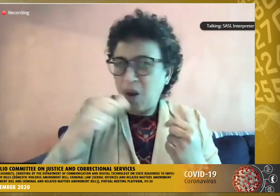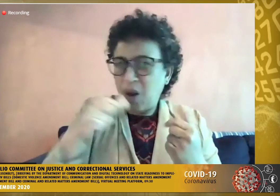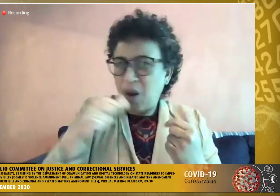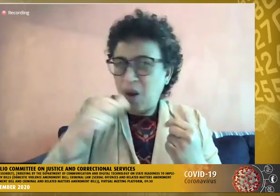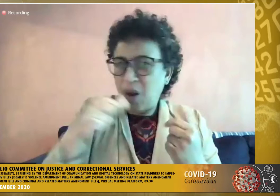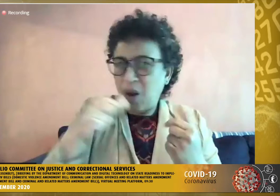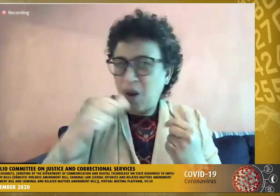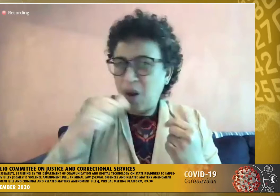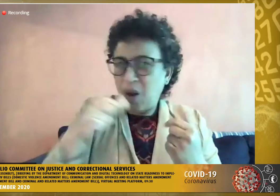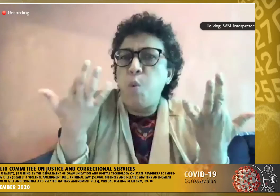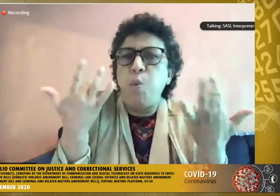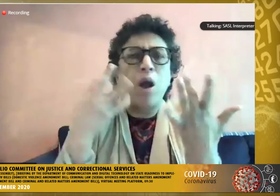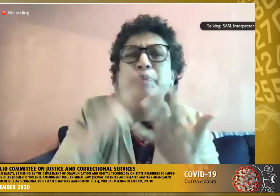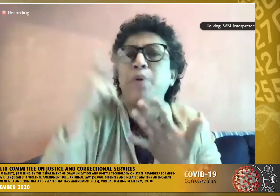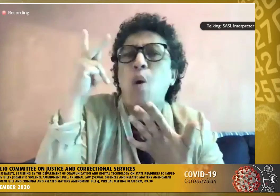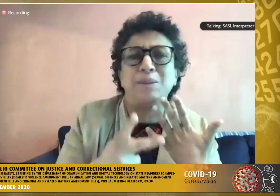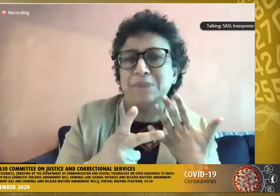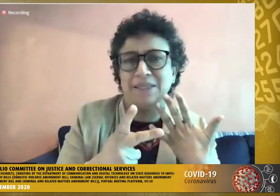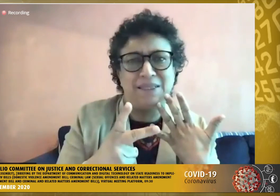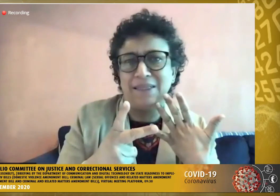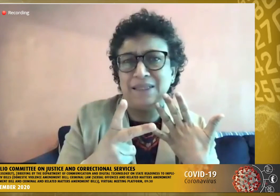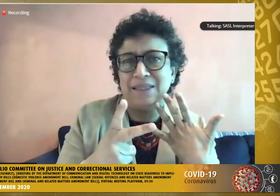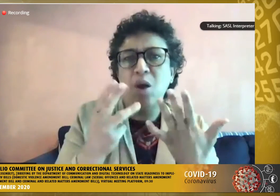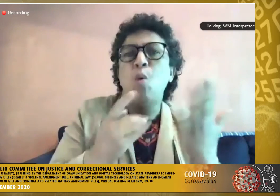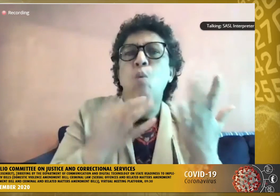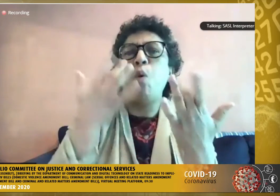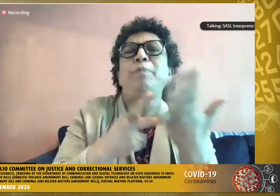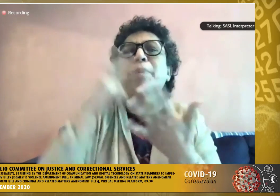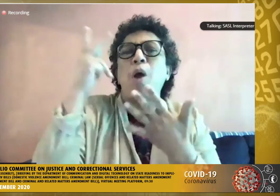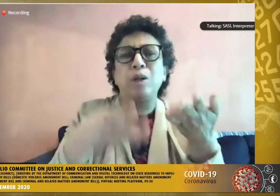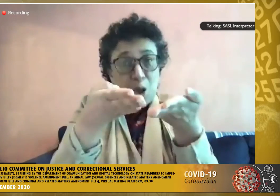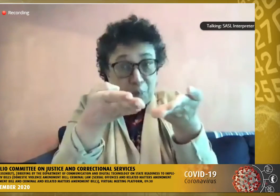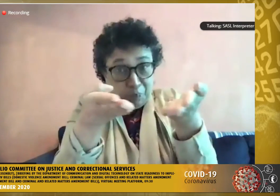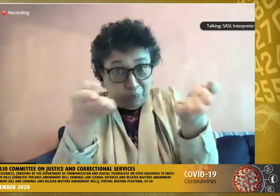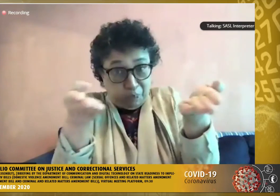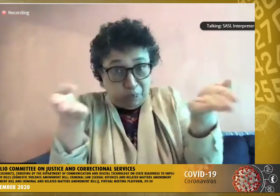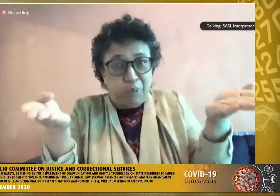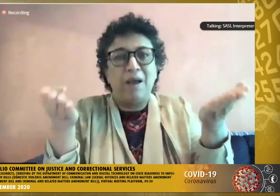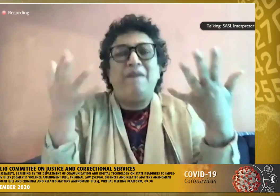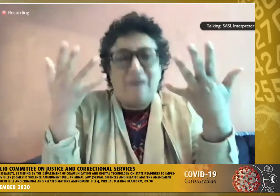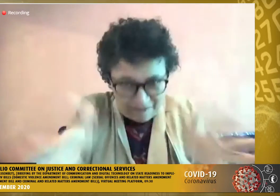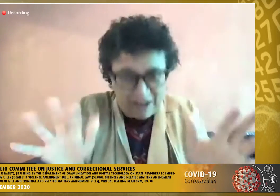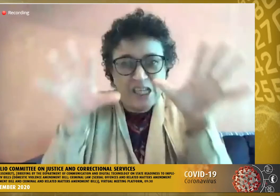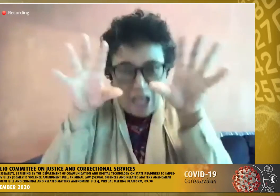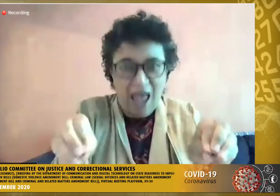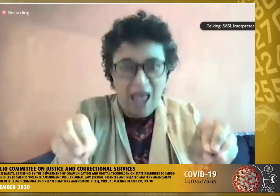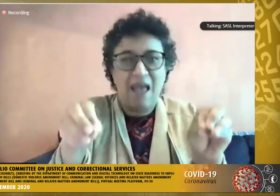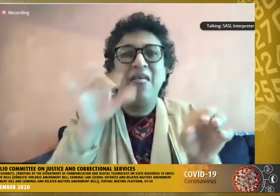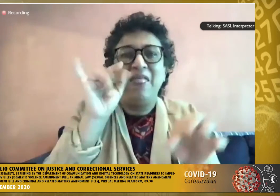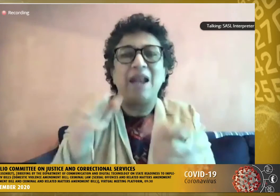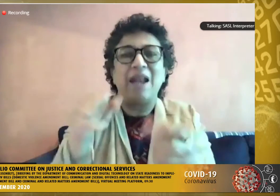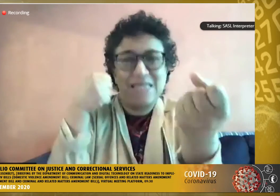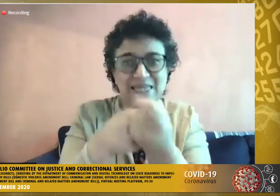that you will do, that you will complete. But we don't know what programs